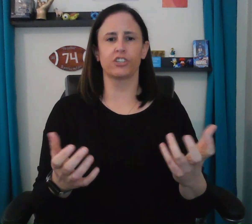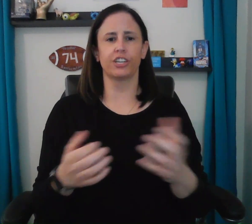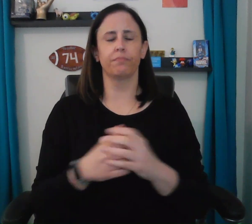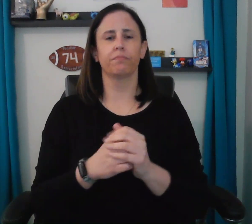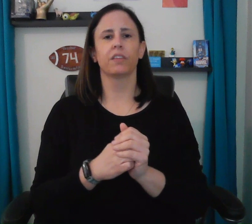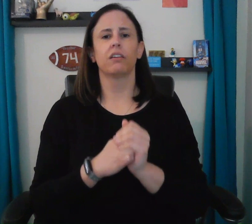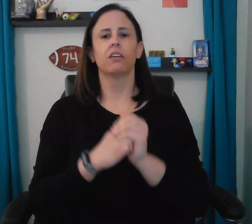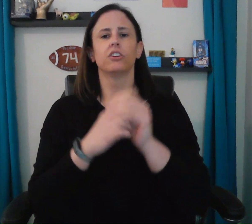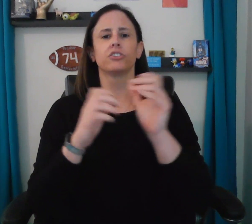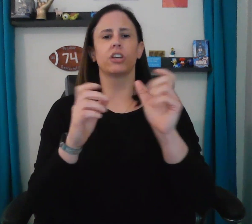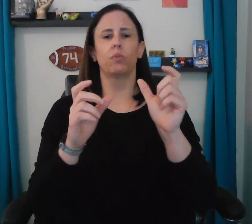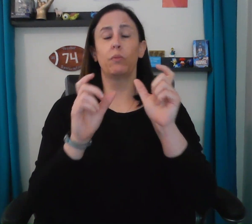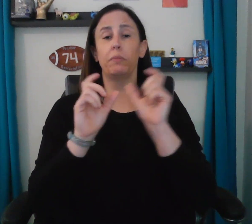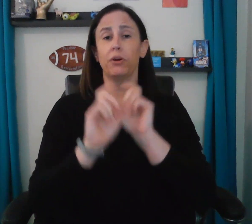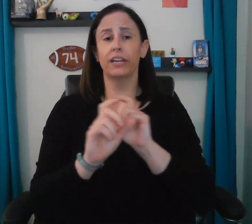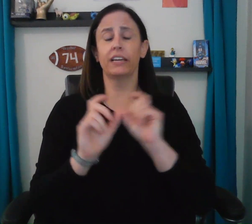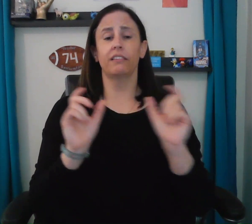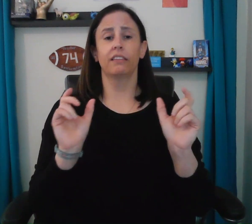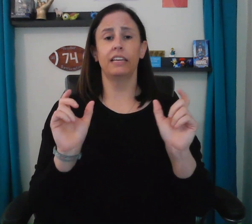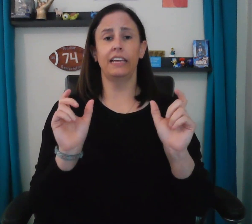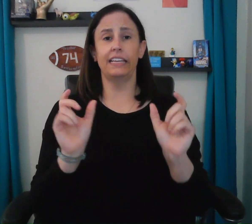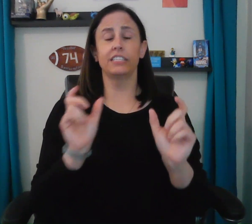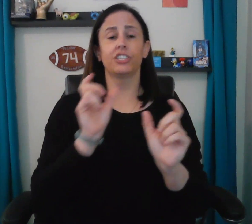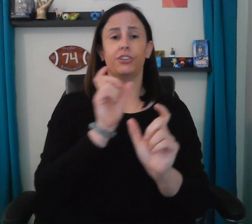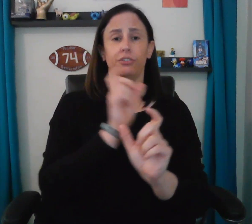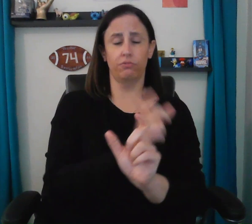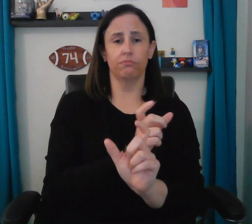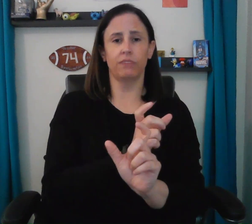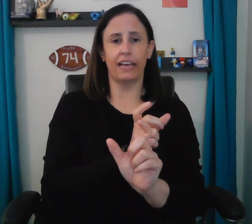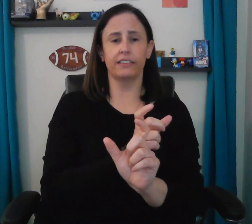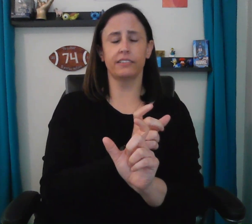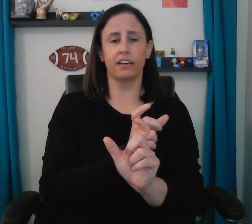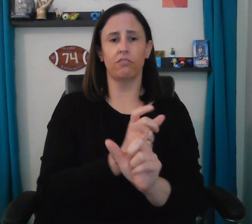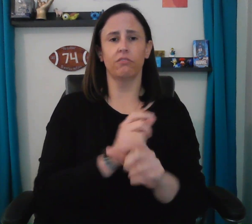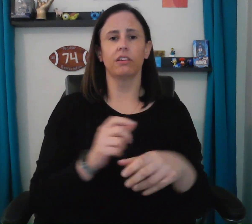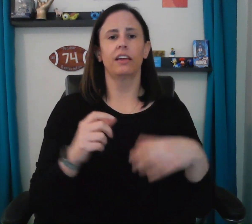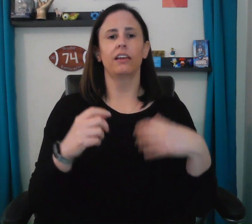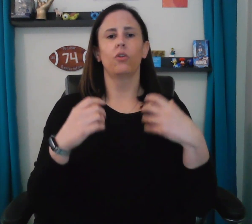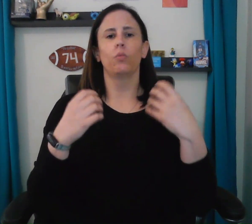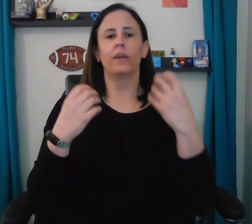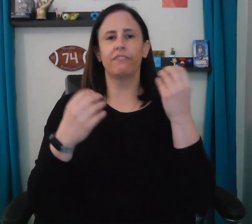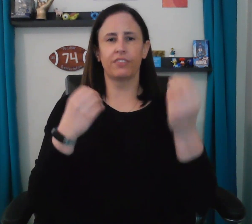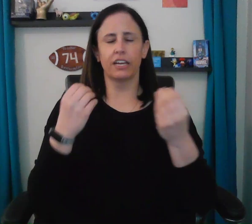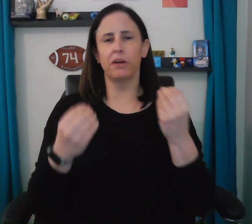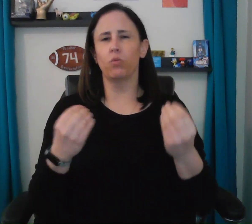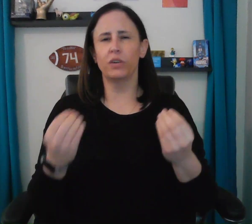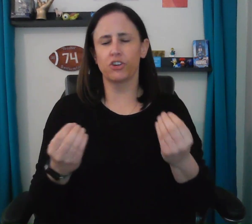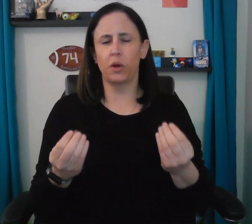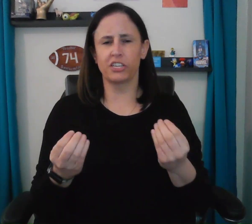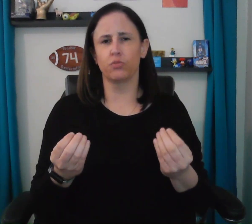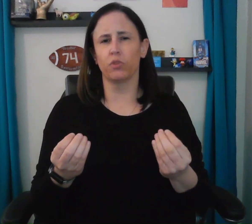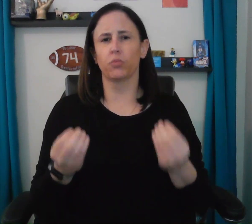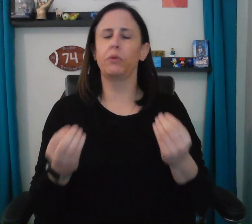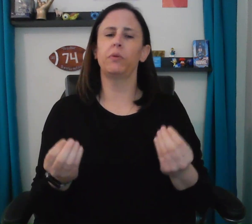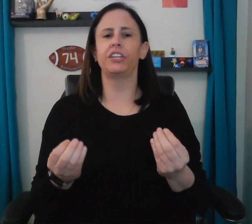question. So when we put it into ASL, we have to think about which question word we would